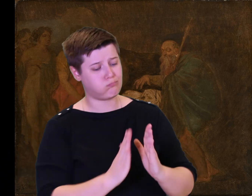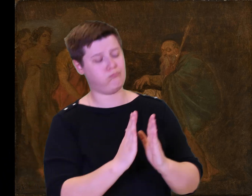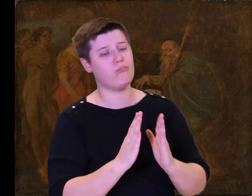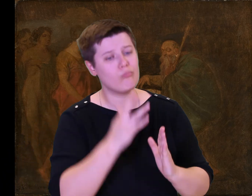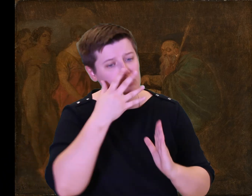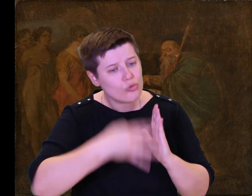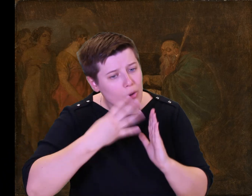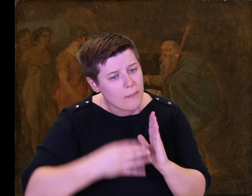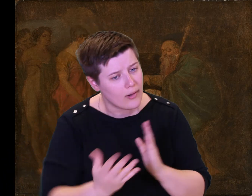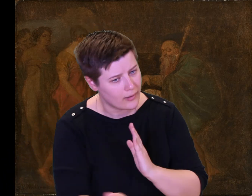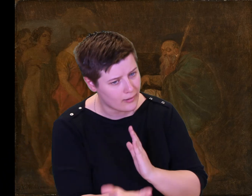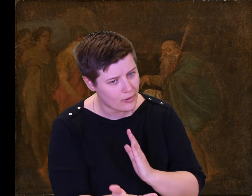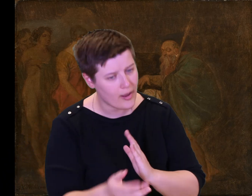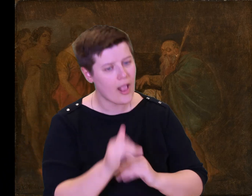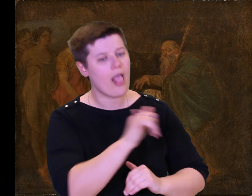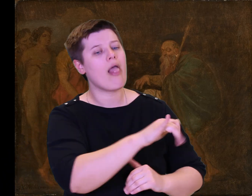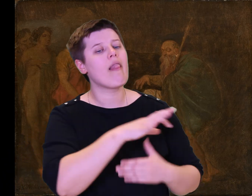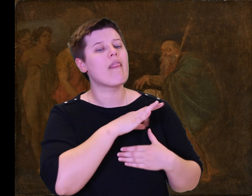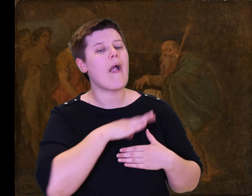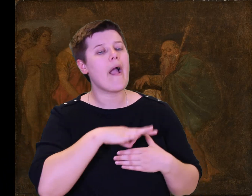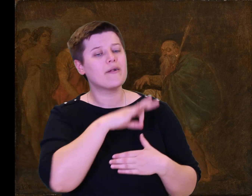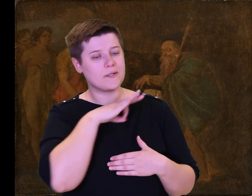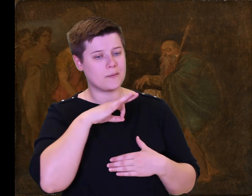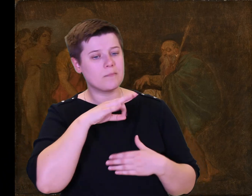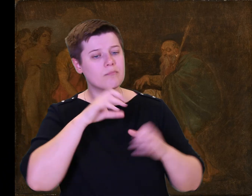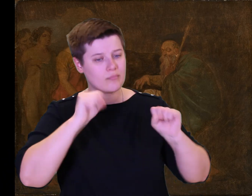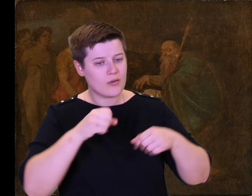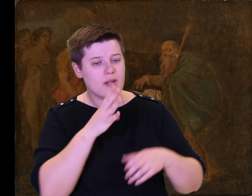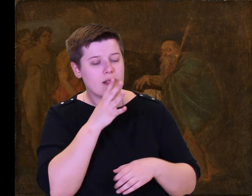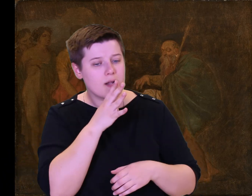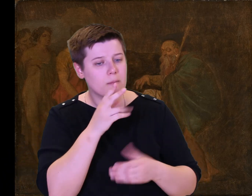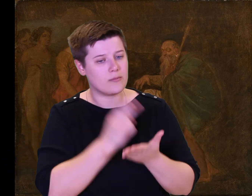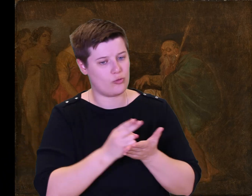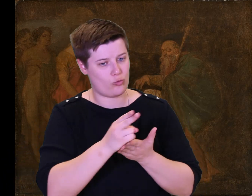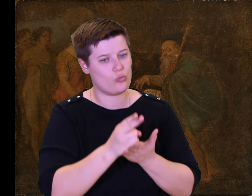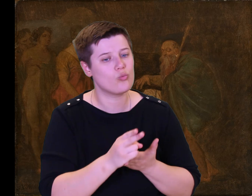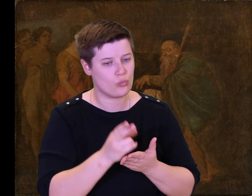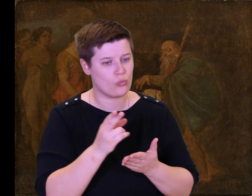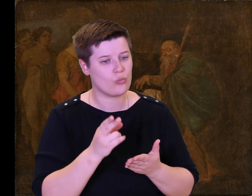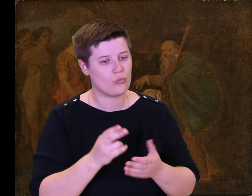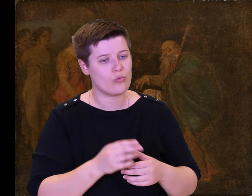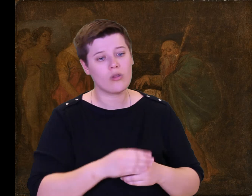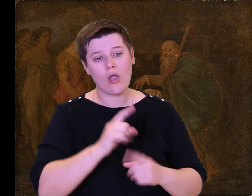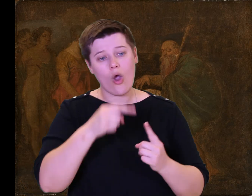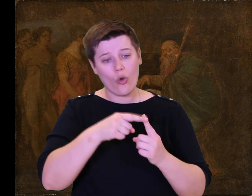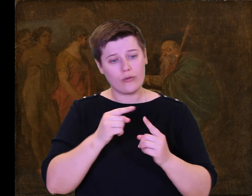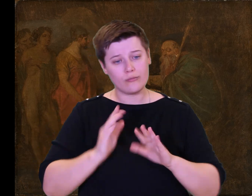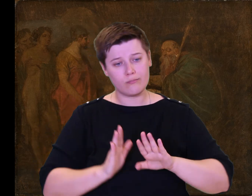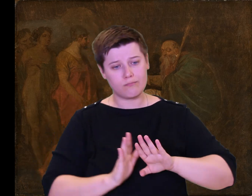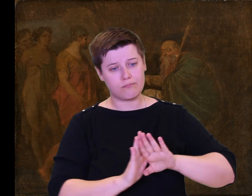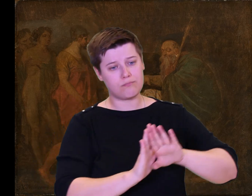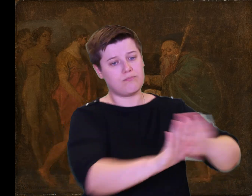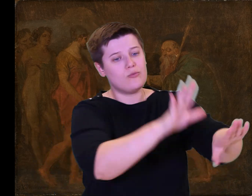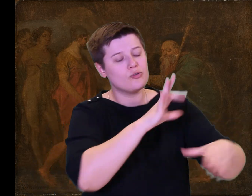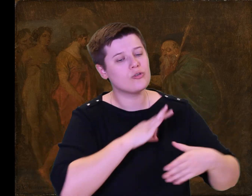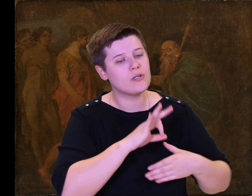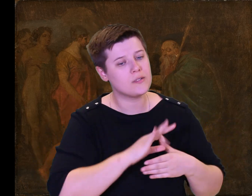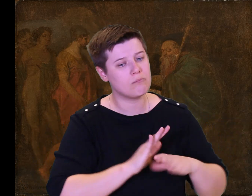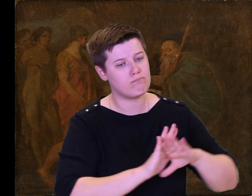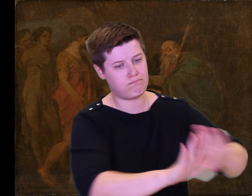Then you will match the suitors' violence and kill them all. I prophesy the signs of things to